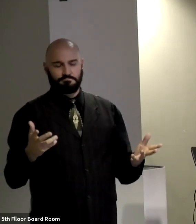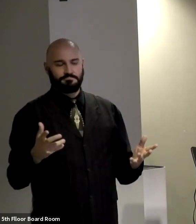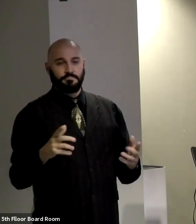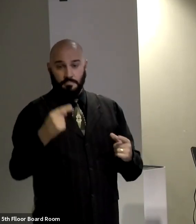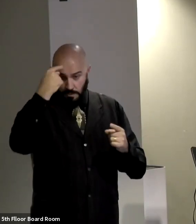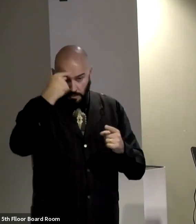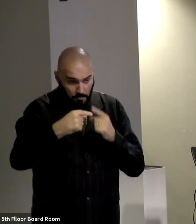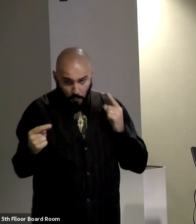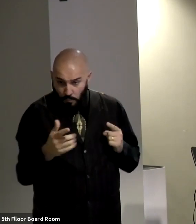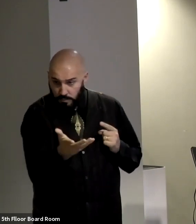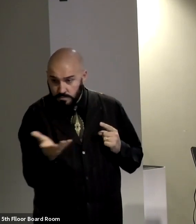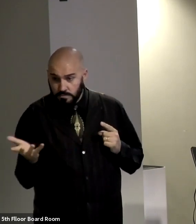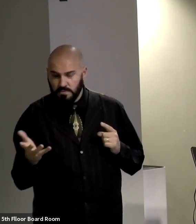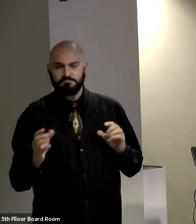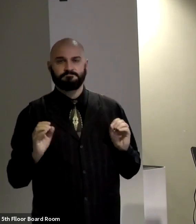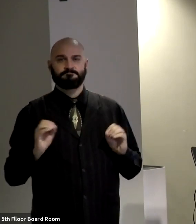Opposed?